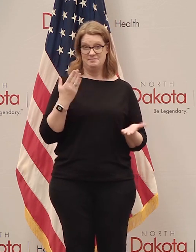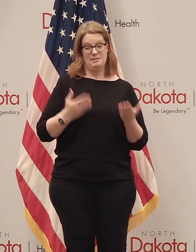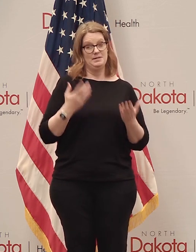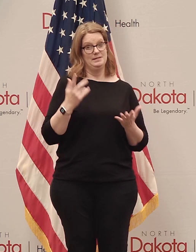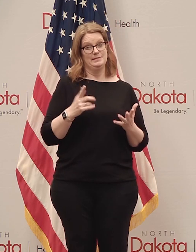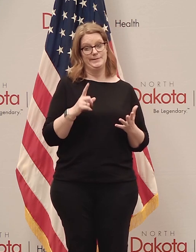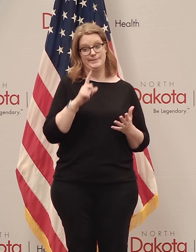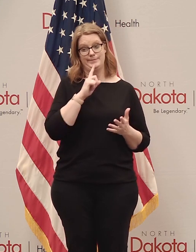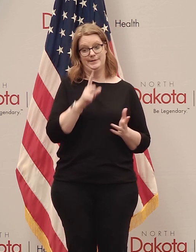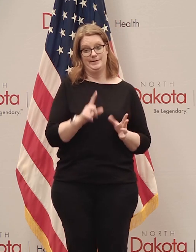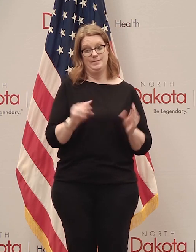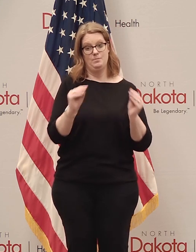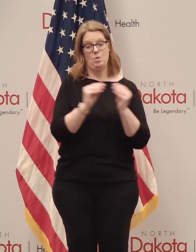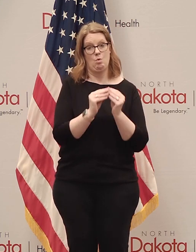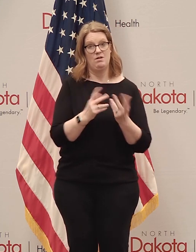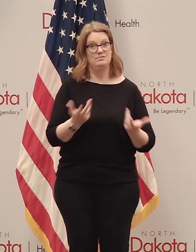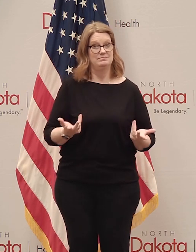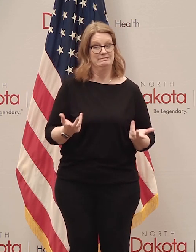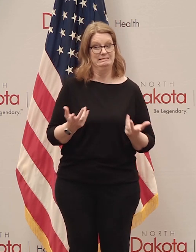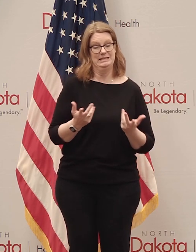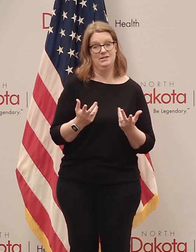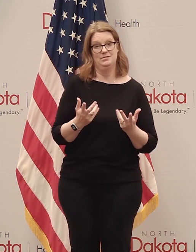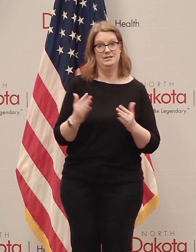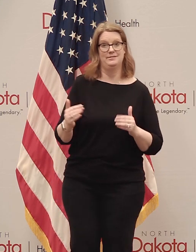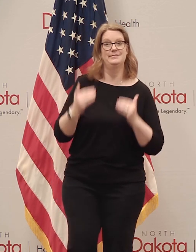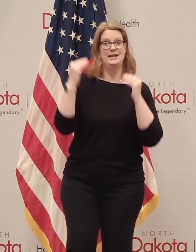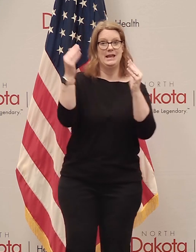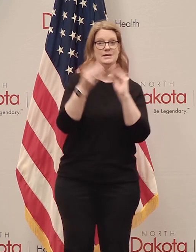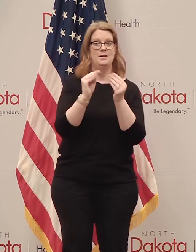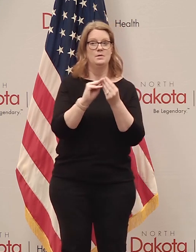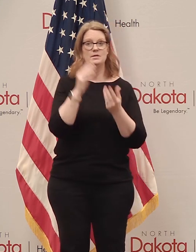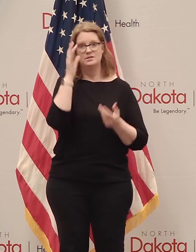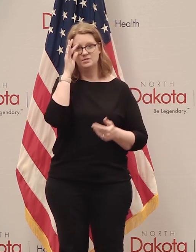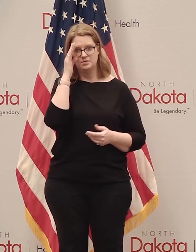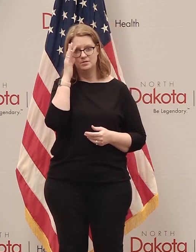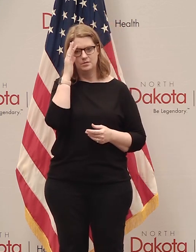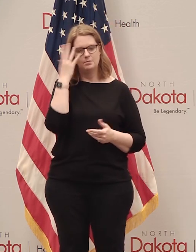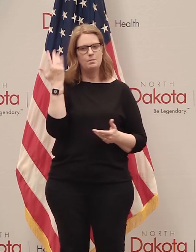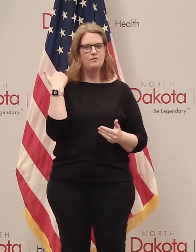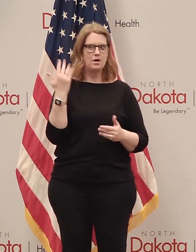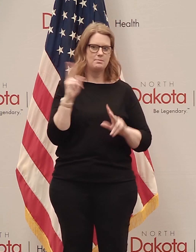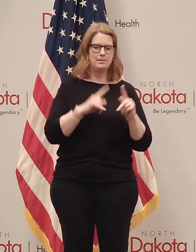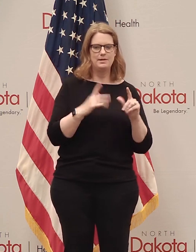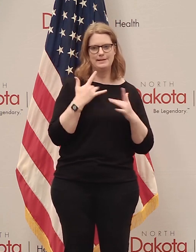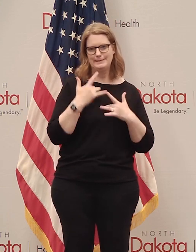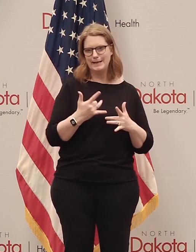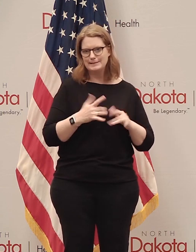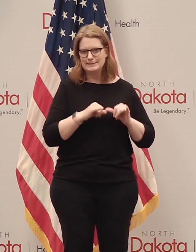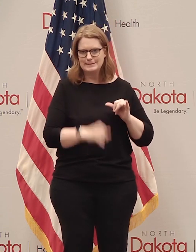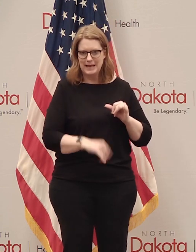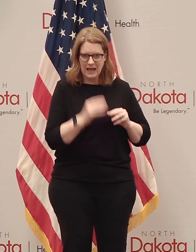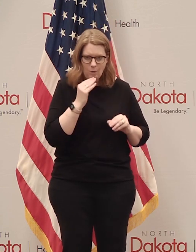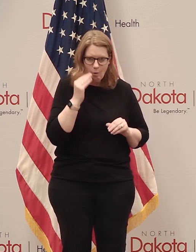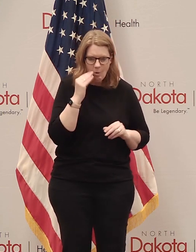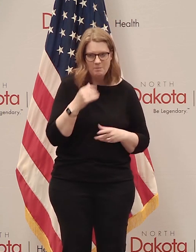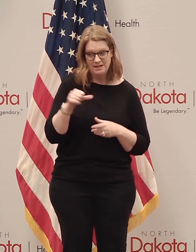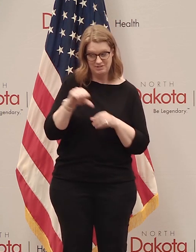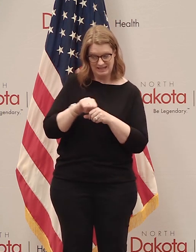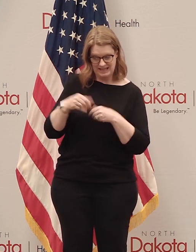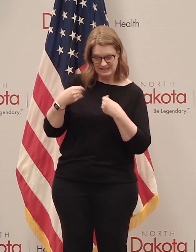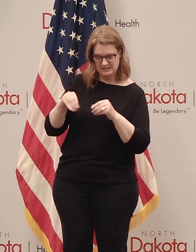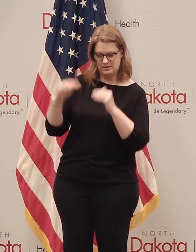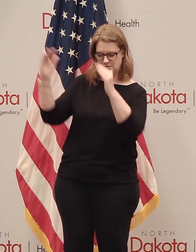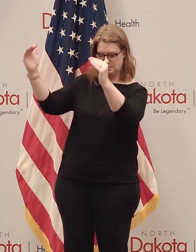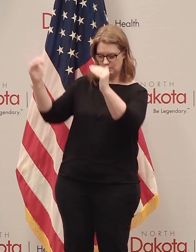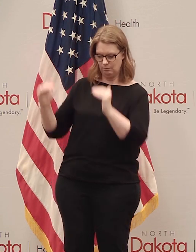because people have had time where they probably weren't putting many miles on their vehicles. We know that gasoline sales in the United States dropped to the levels